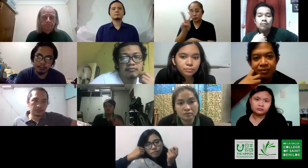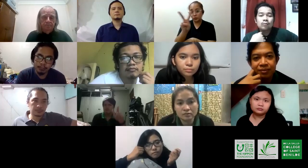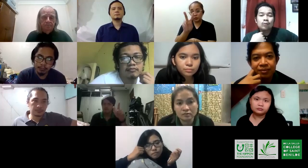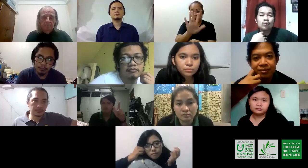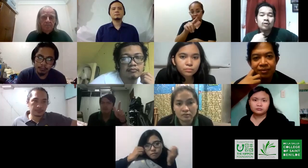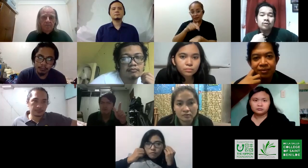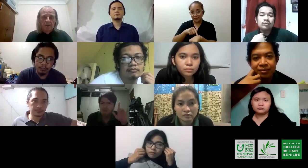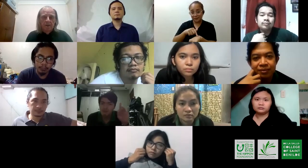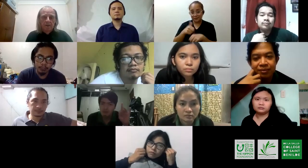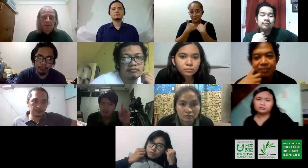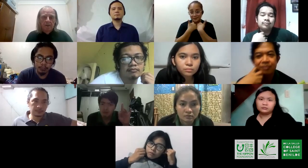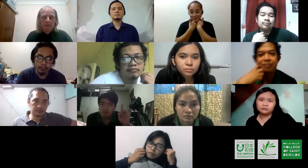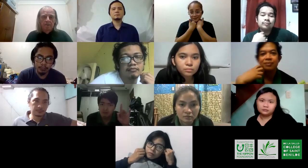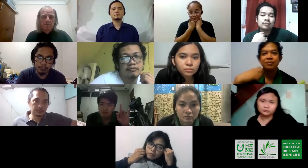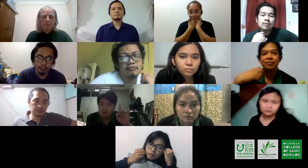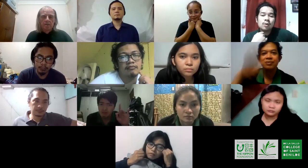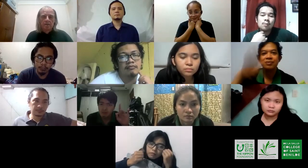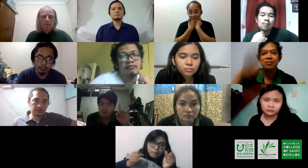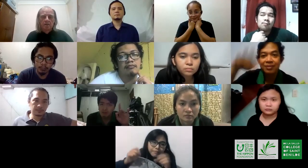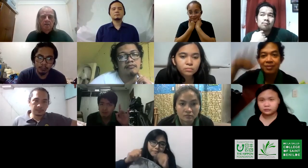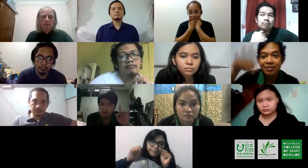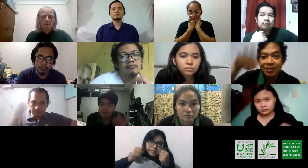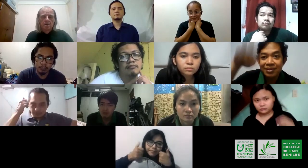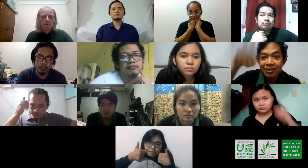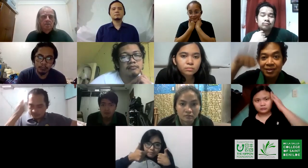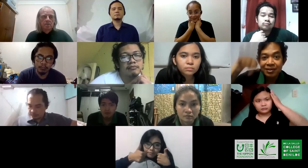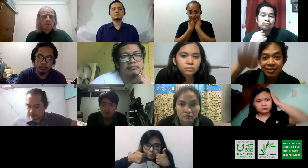time. And